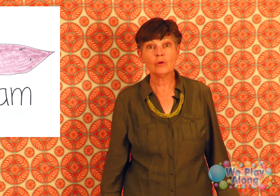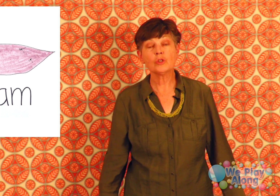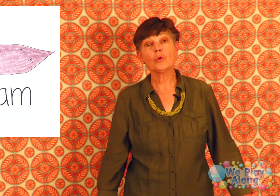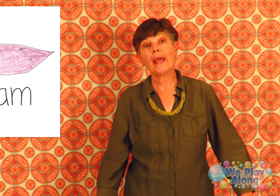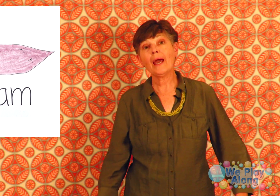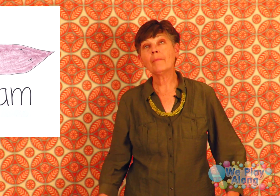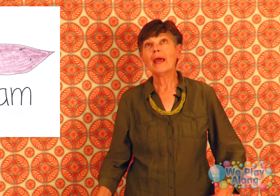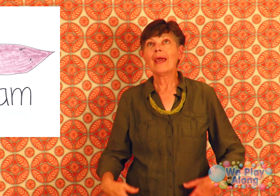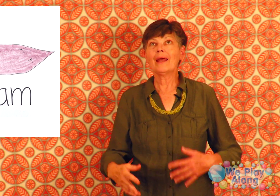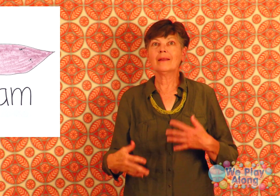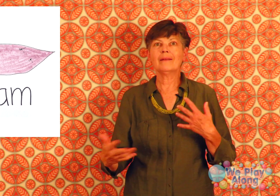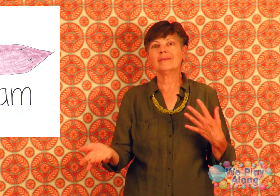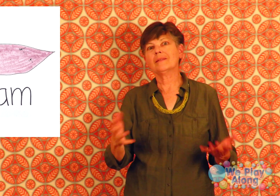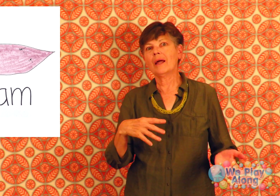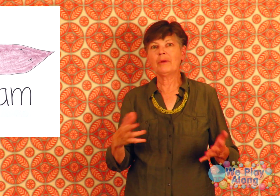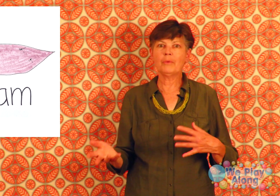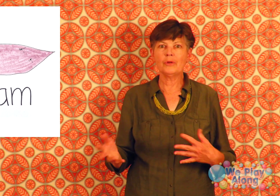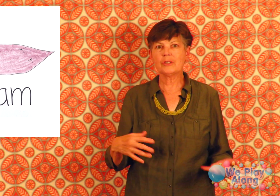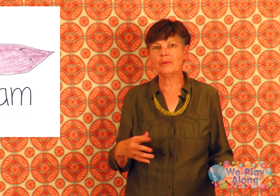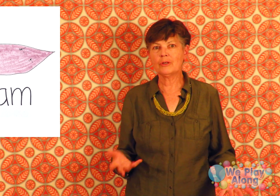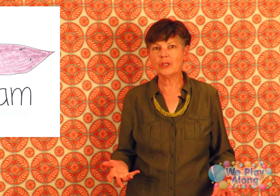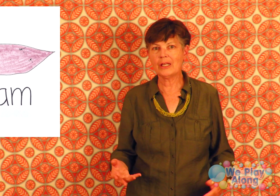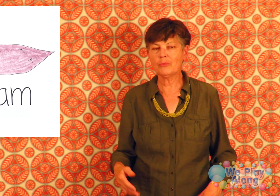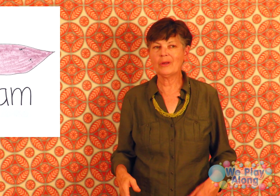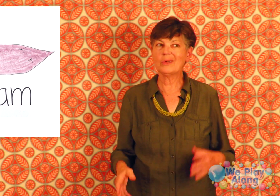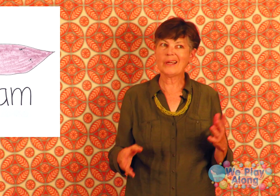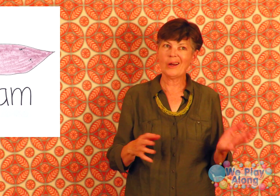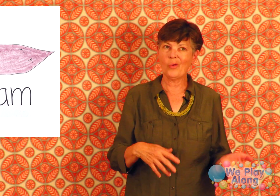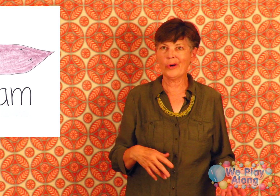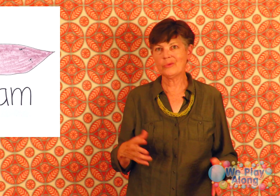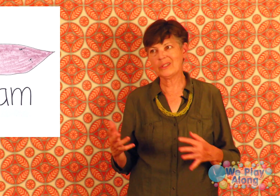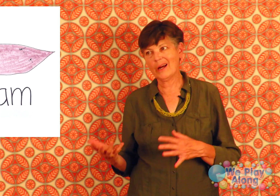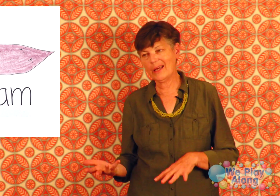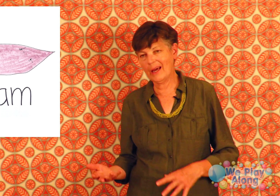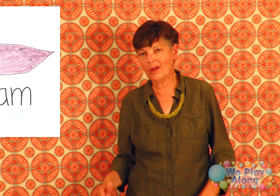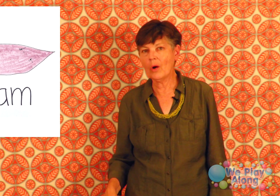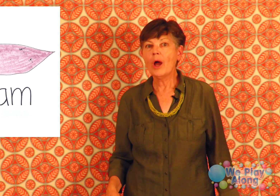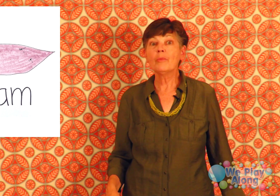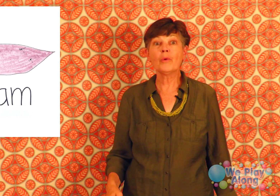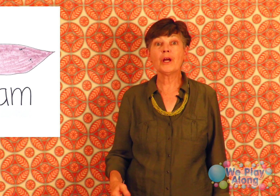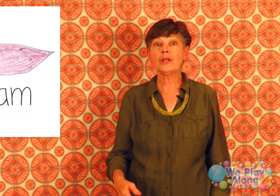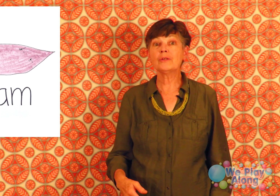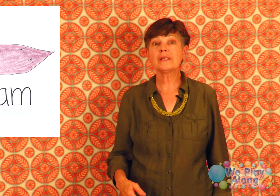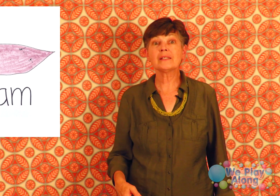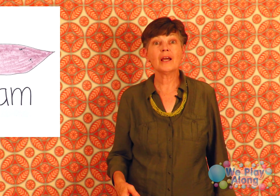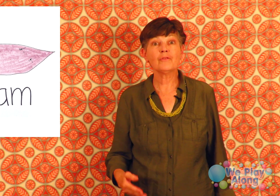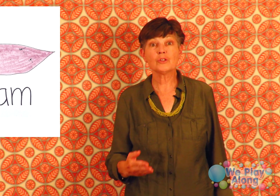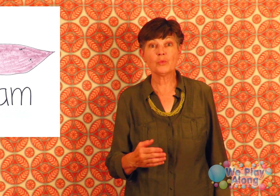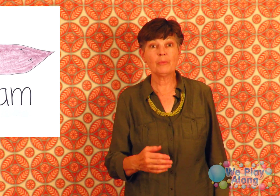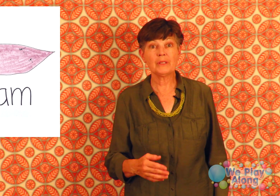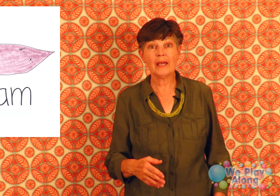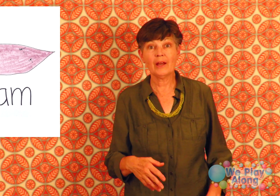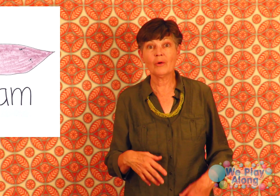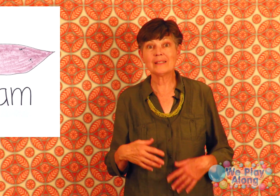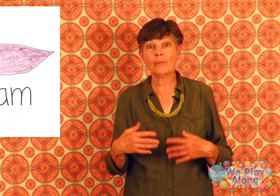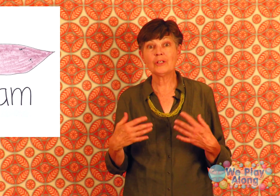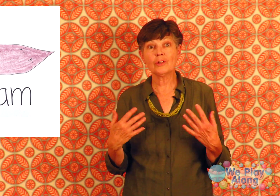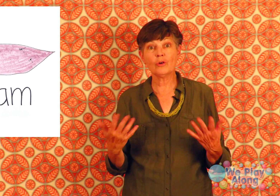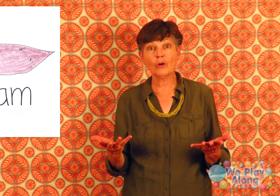So yam, and a lot of people use them interchangeably. One's kind of orange, one's kind of yellow, but we're going to use the sign for sweet potato because I went to the